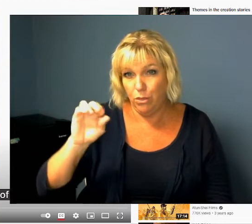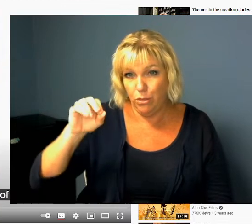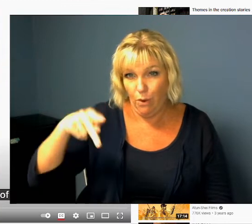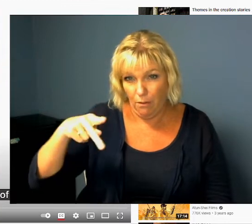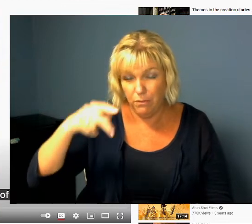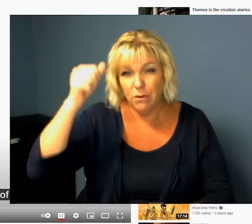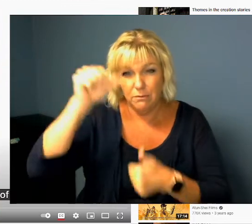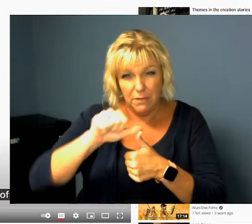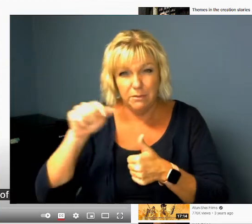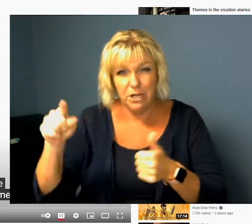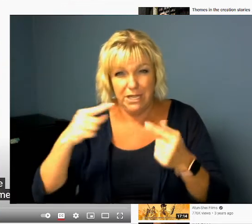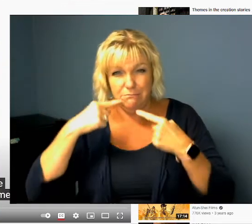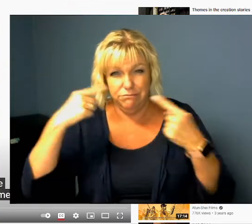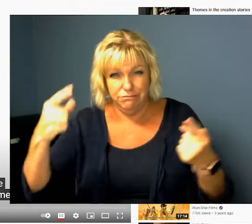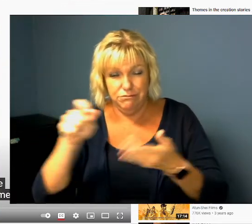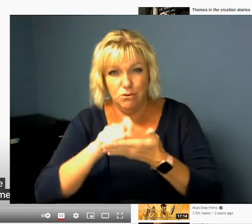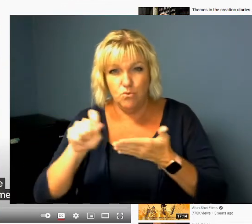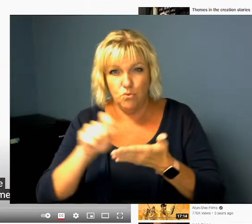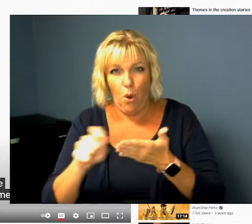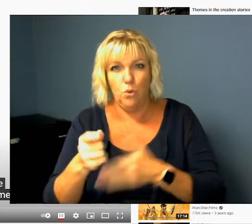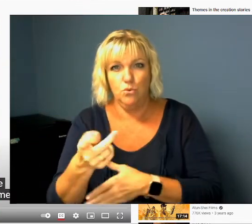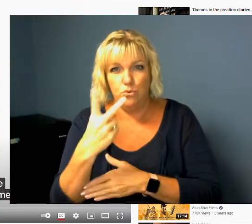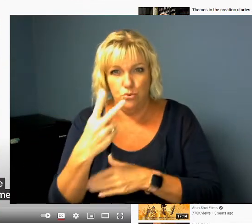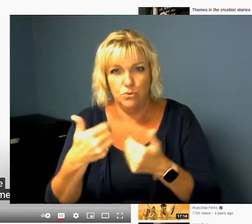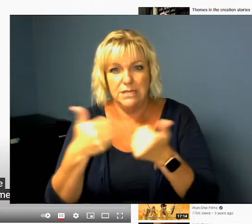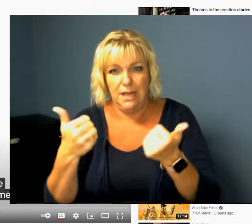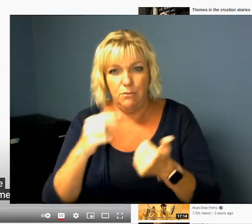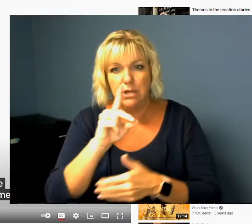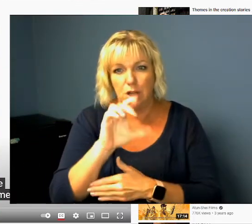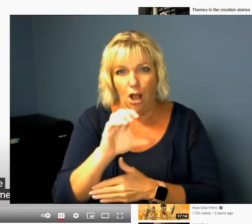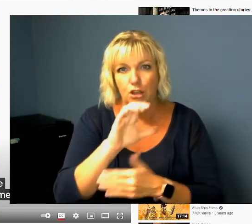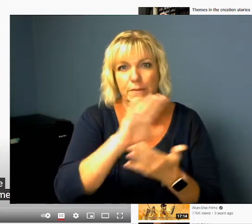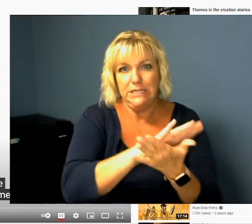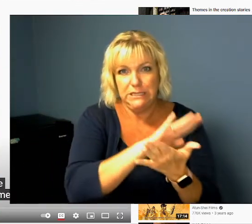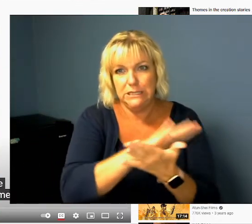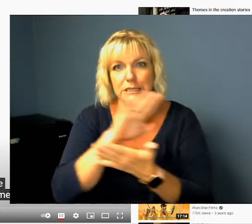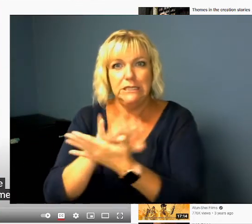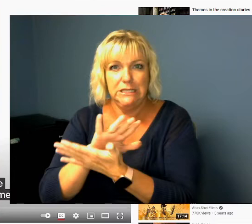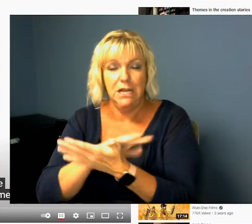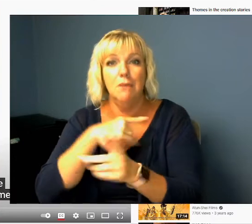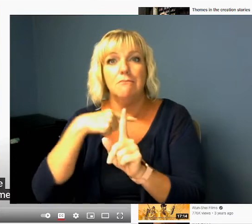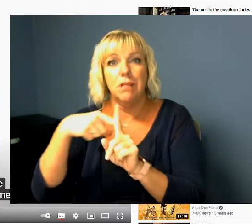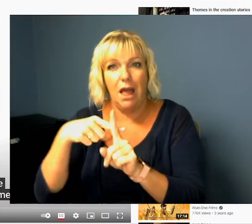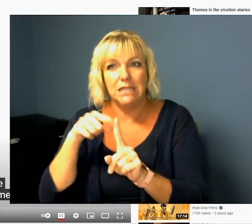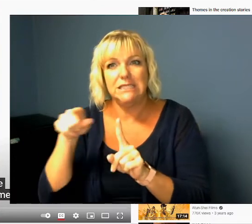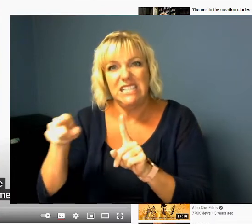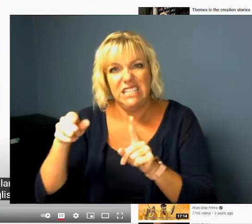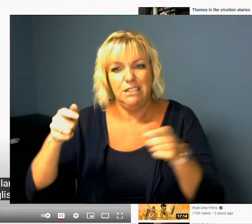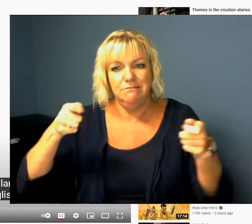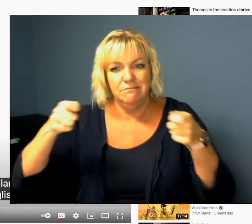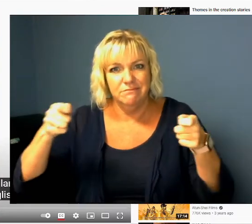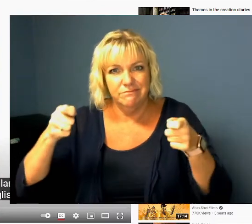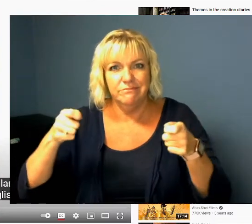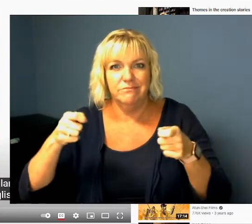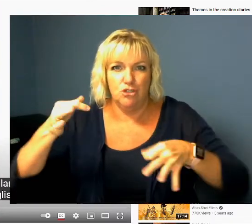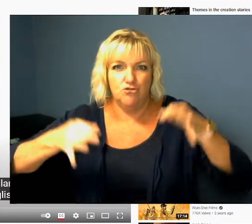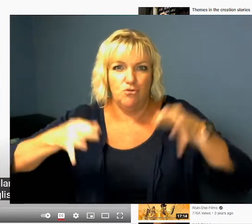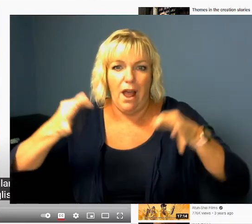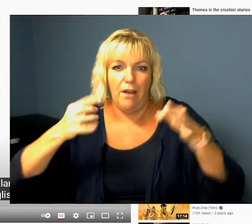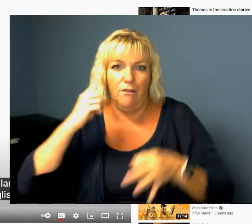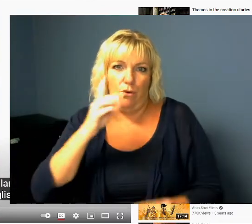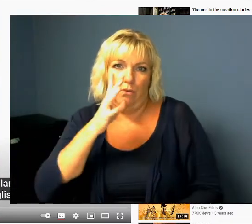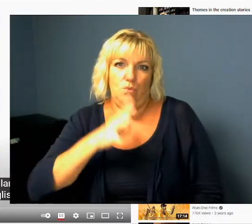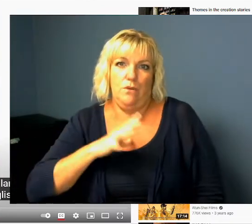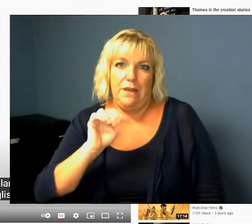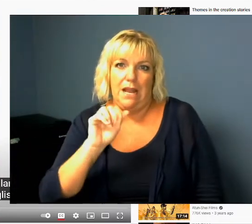Christian Charity. He's also the guy that oversaw Anne Hutchinson's trial. And in this document, what warrant have we to take